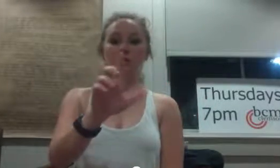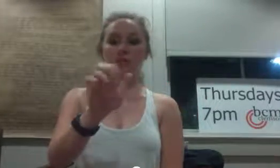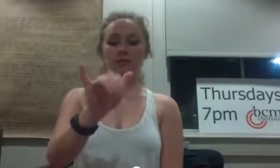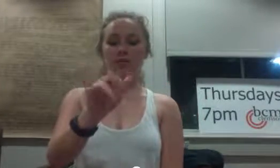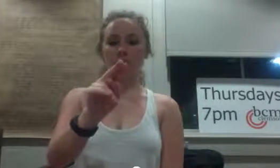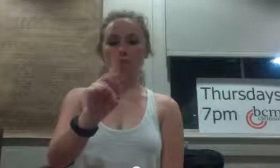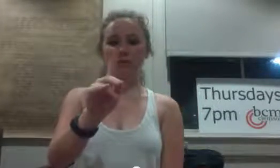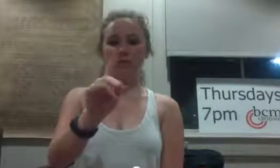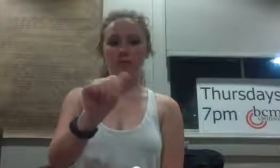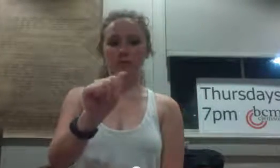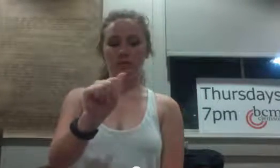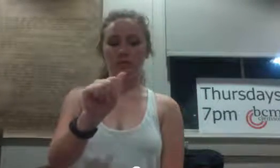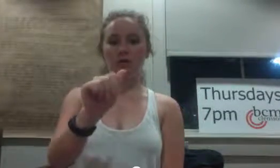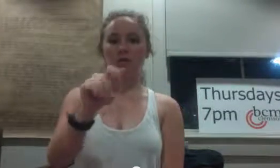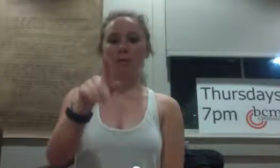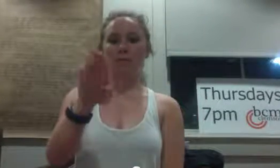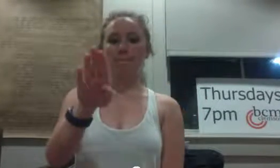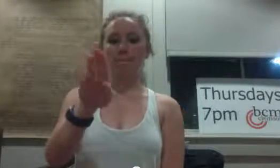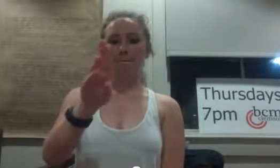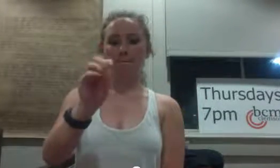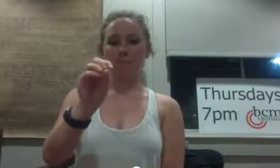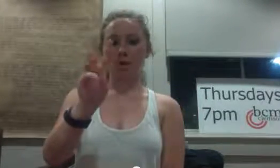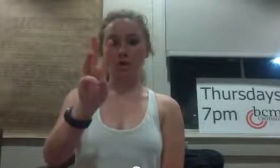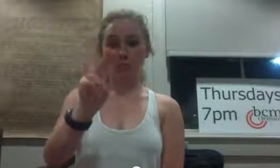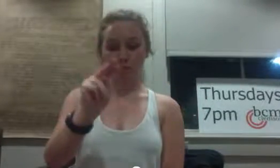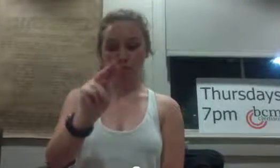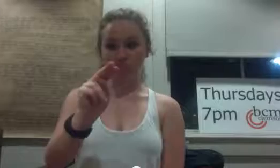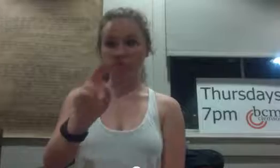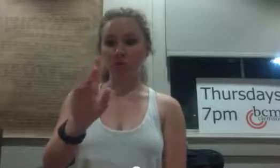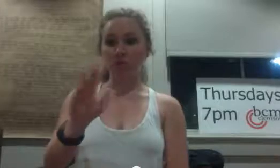and then so in a school district,